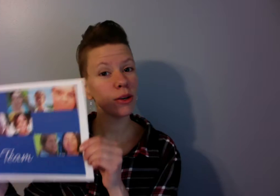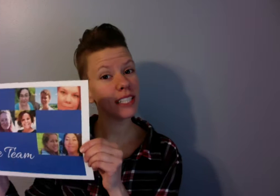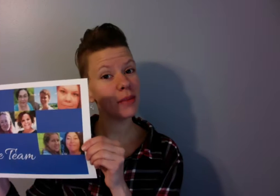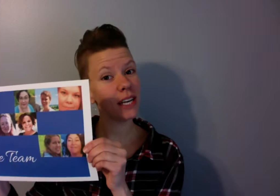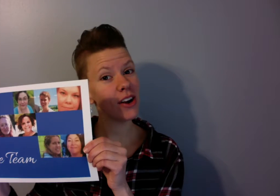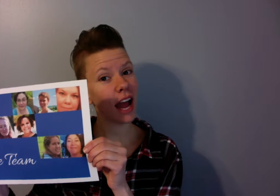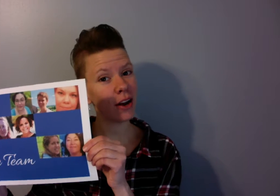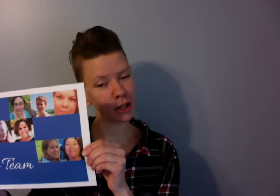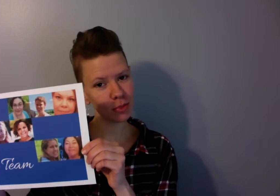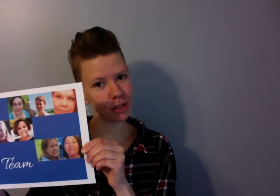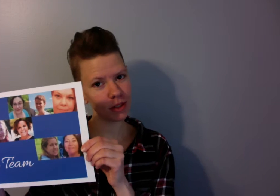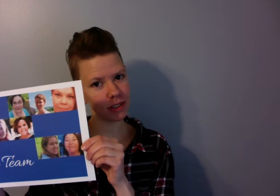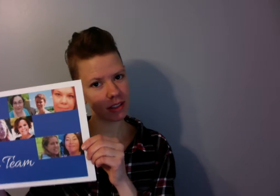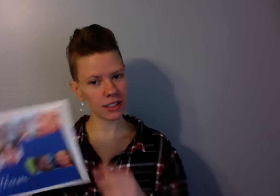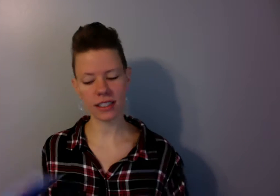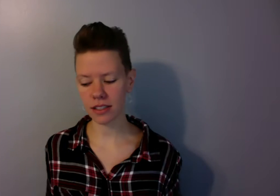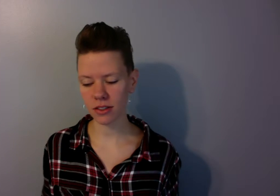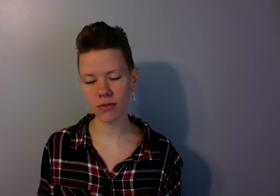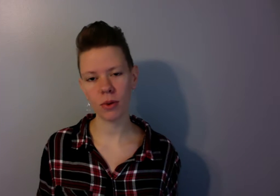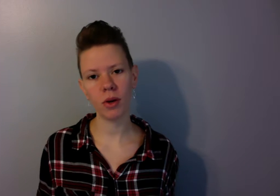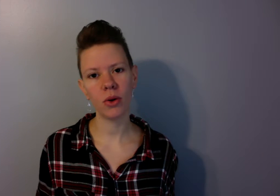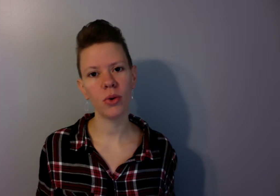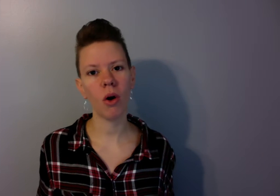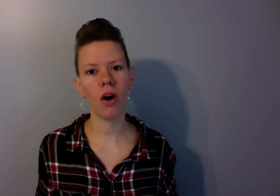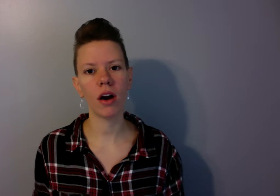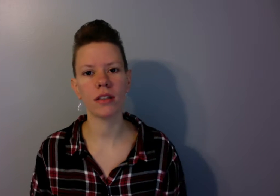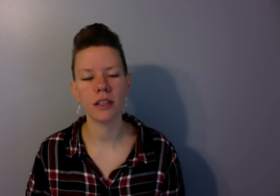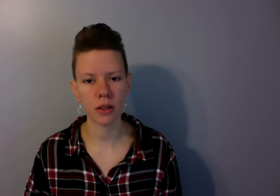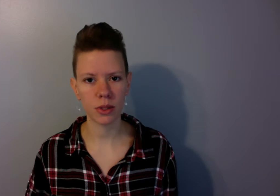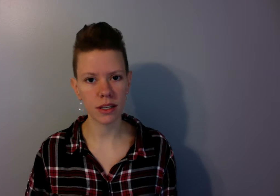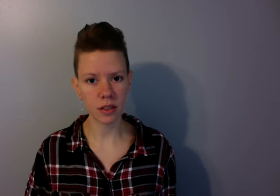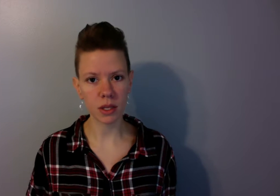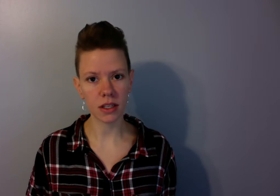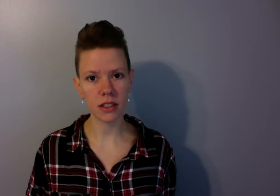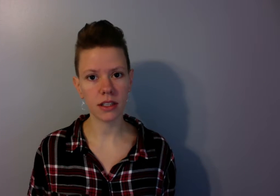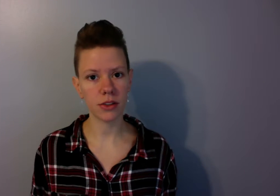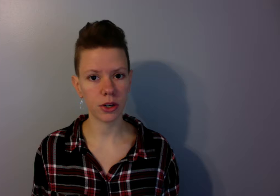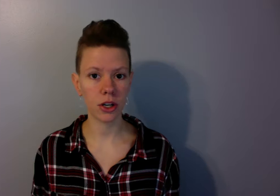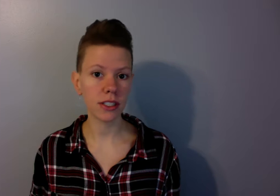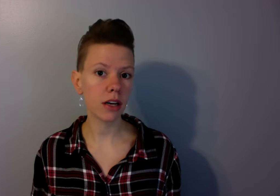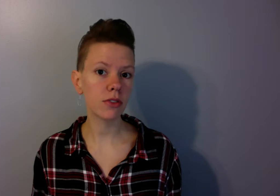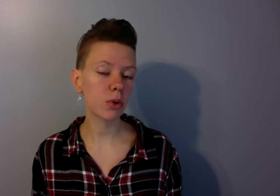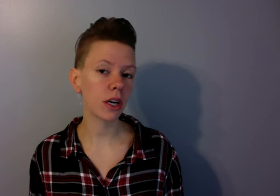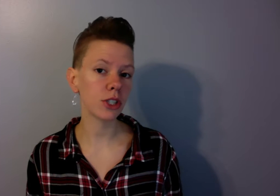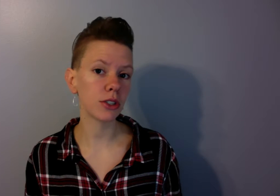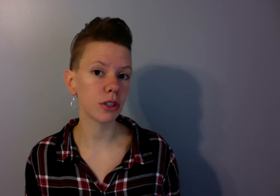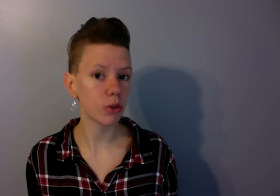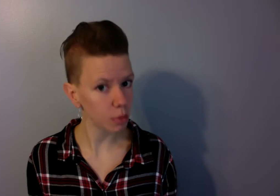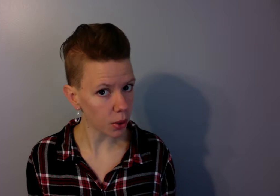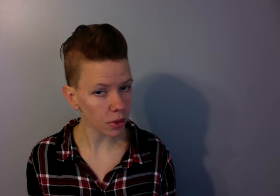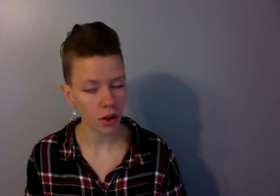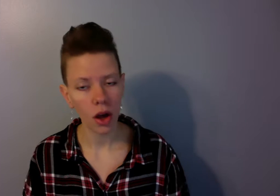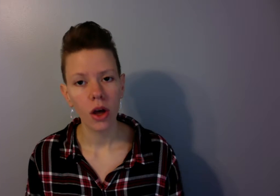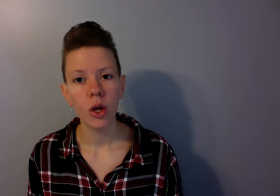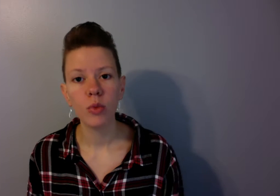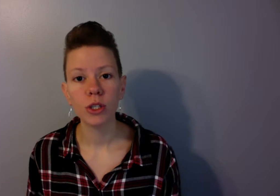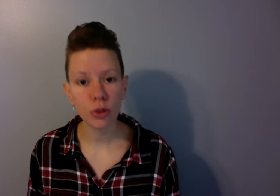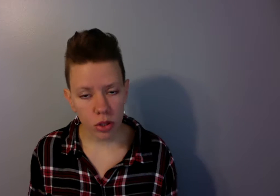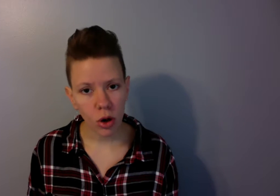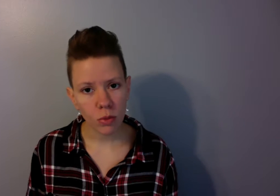Our team here at Harshman Services consists of women who are dealing with disabilities either in ourselves or our children or both, whom we choose to